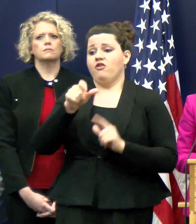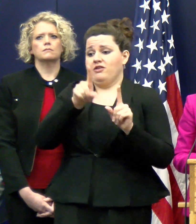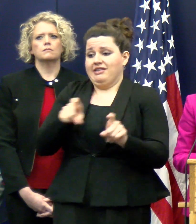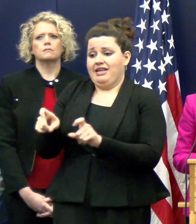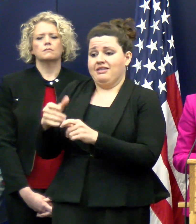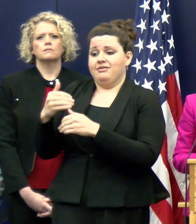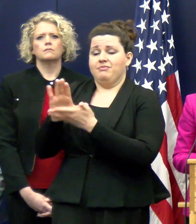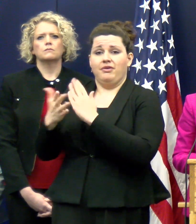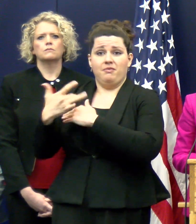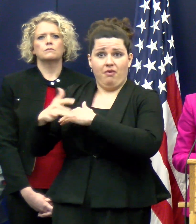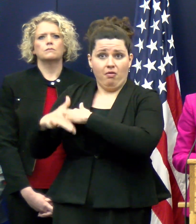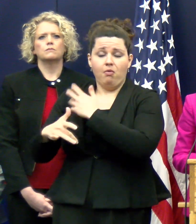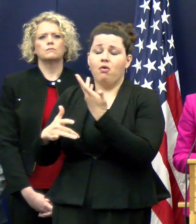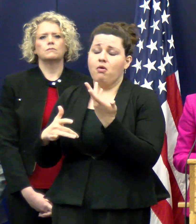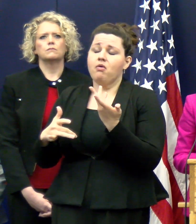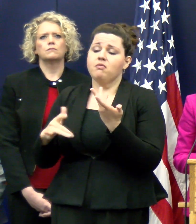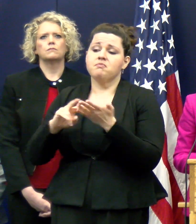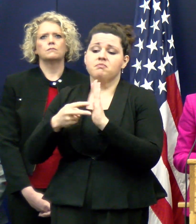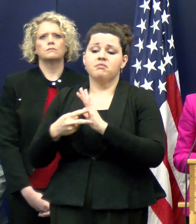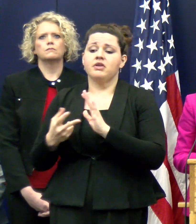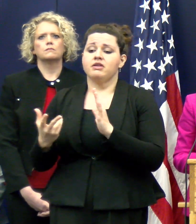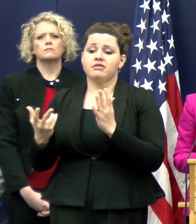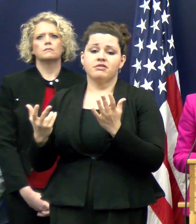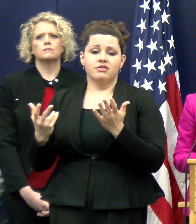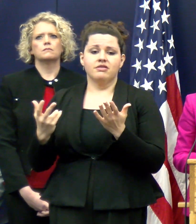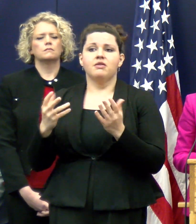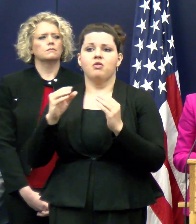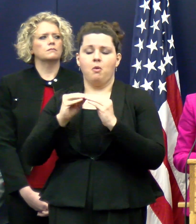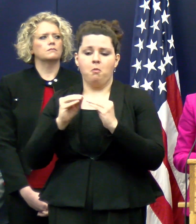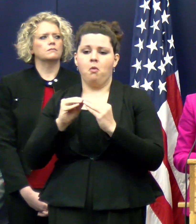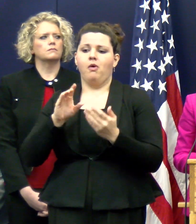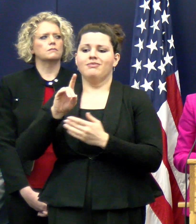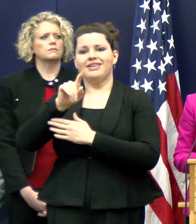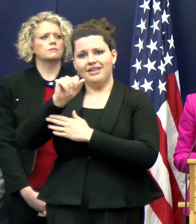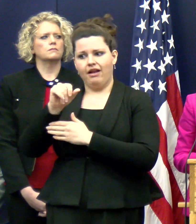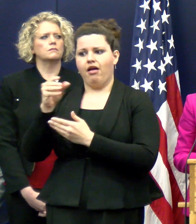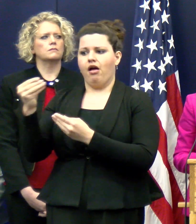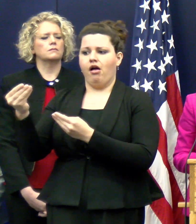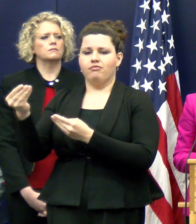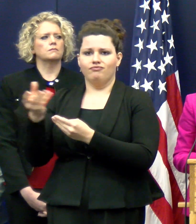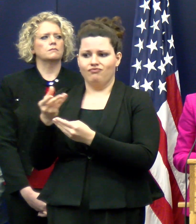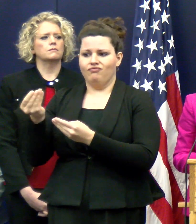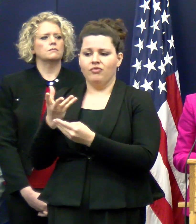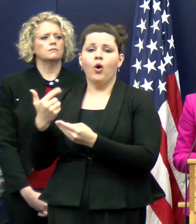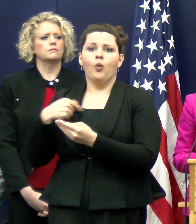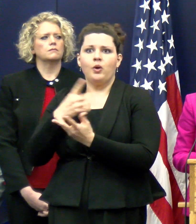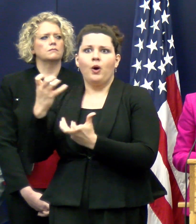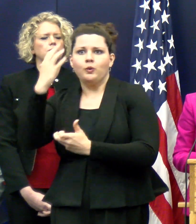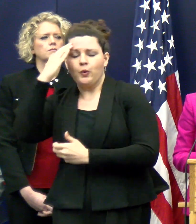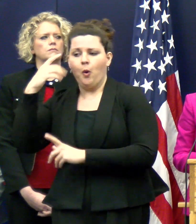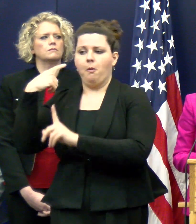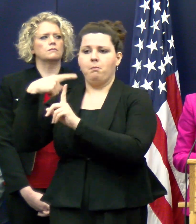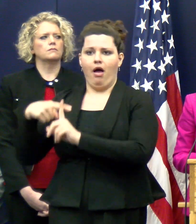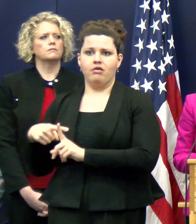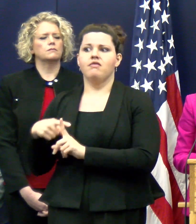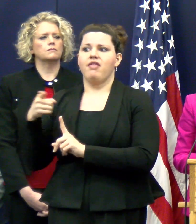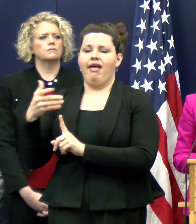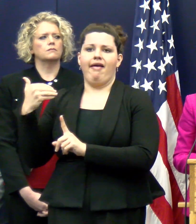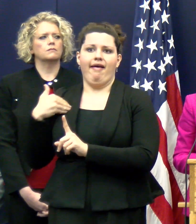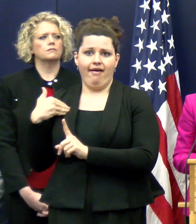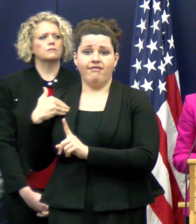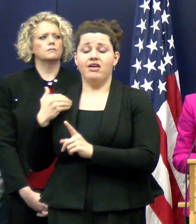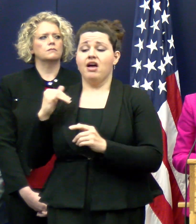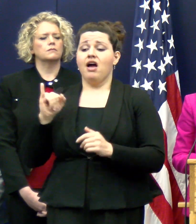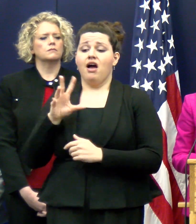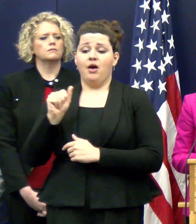become available, the more relevant metric will be positive cases. COVID-19 is a reportable illness here in the